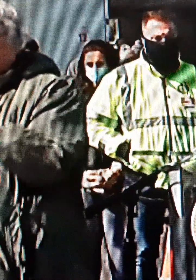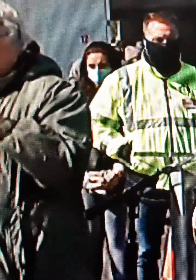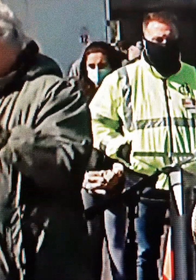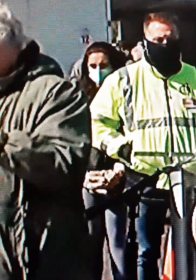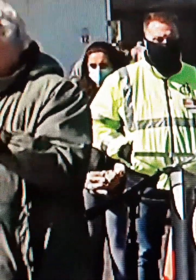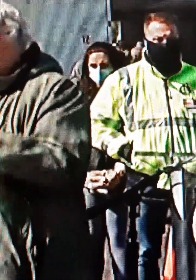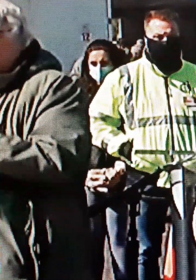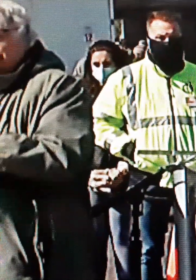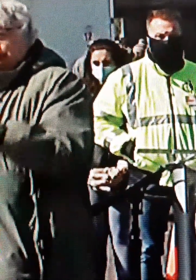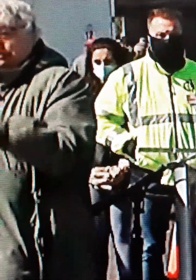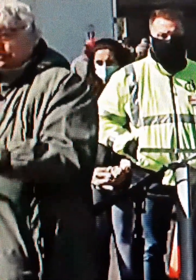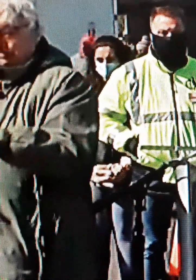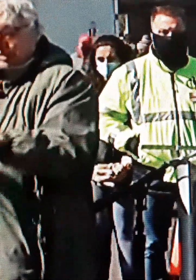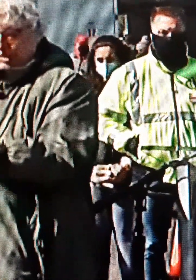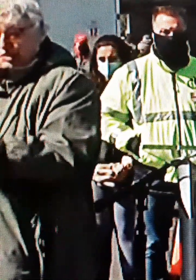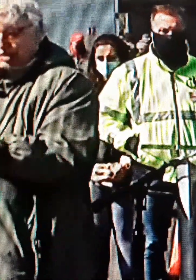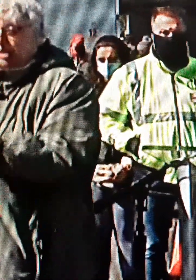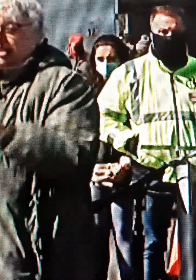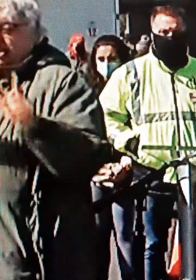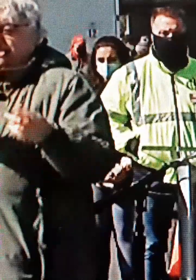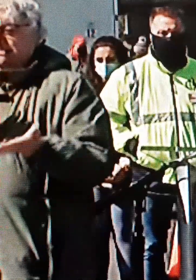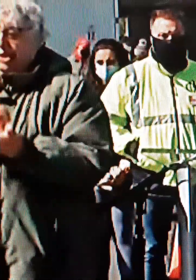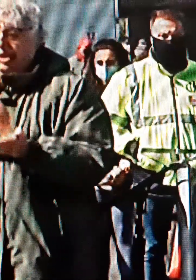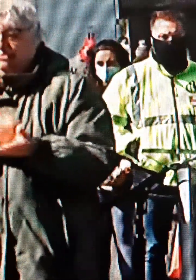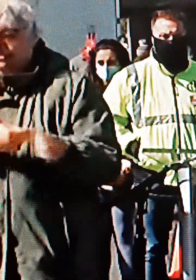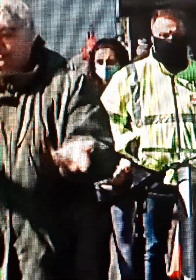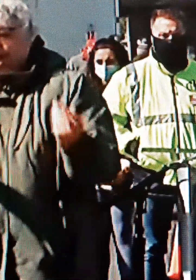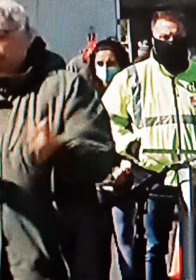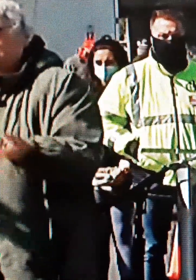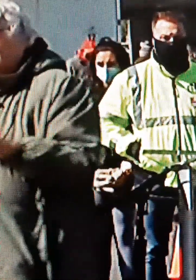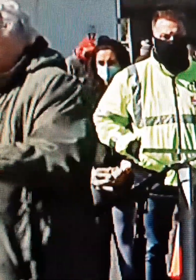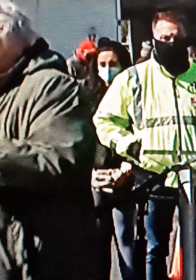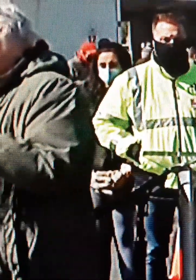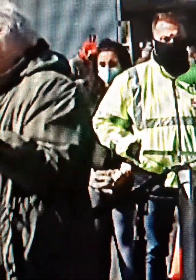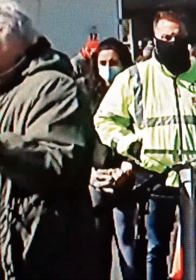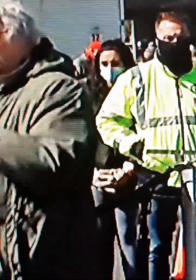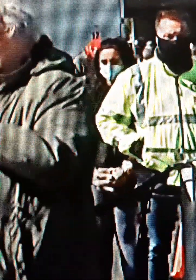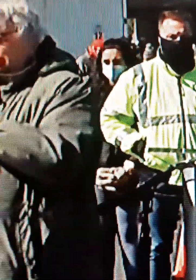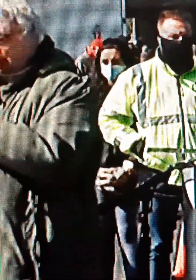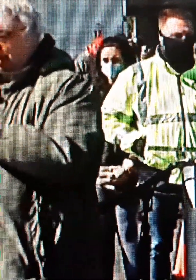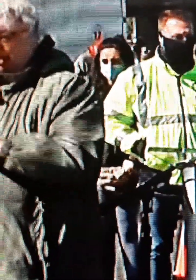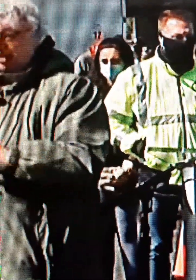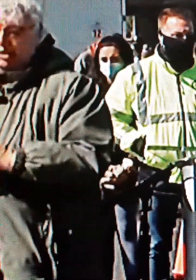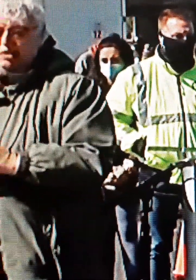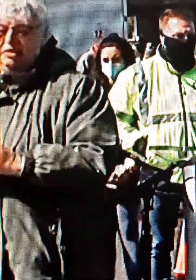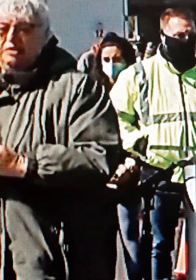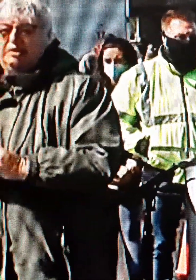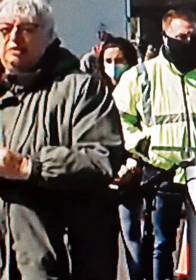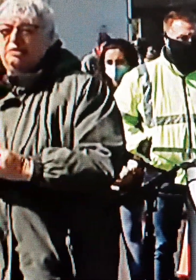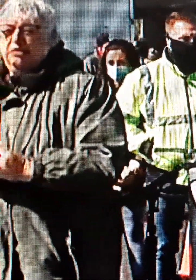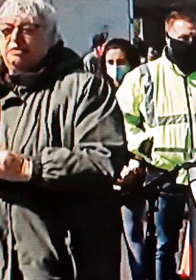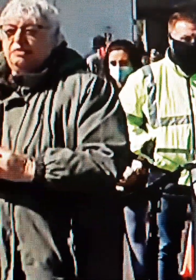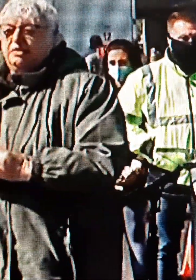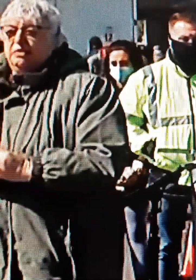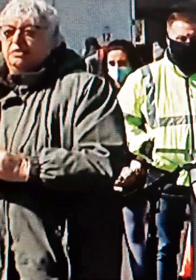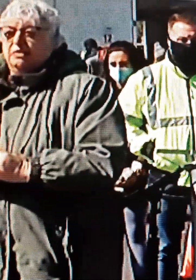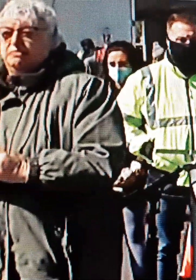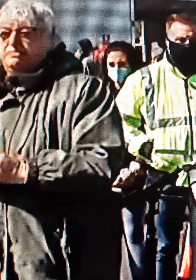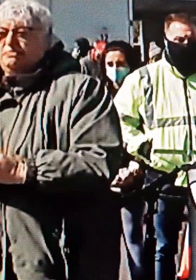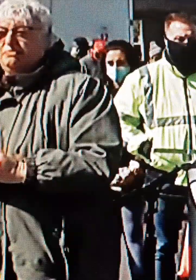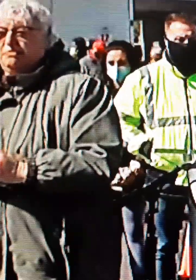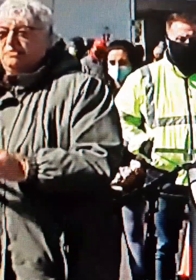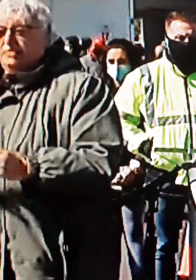So this is a good way for them to spend some time in serving their community. And I want to